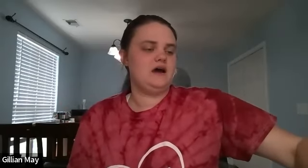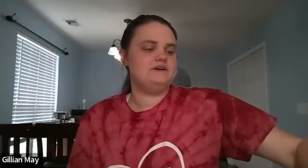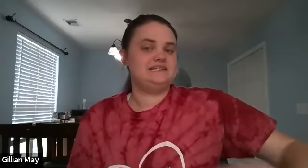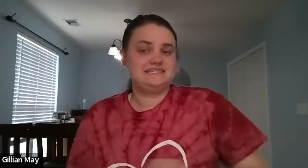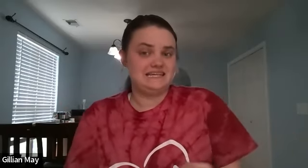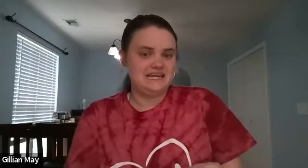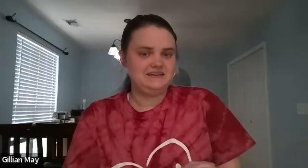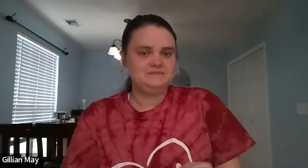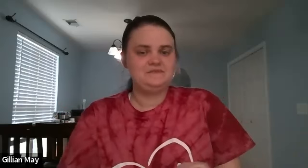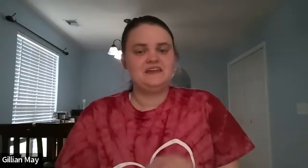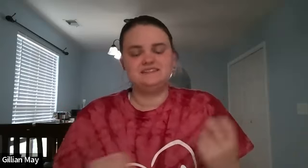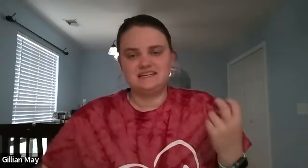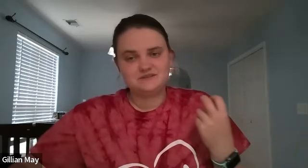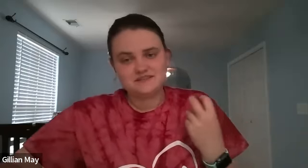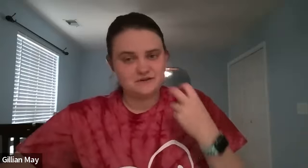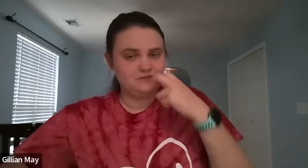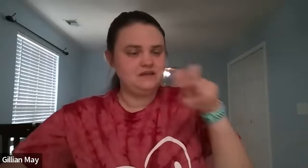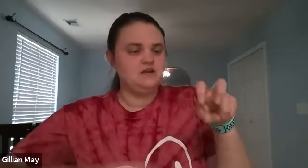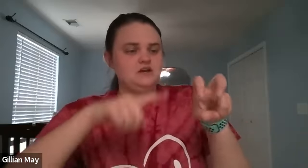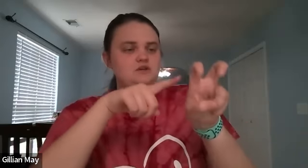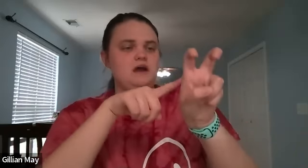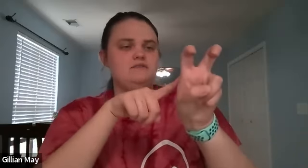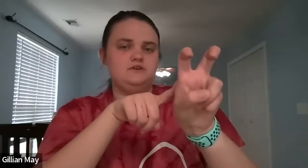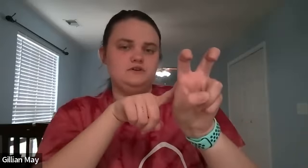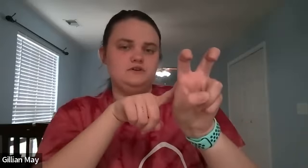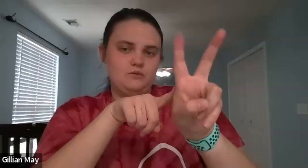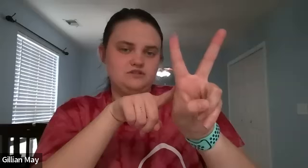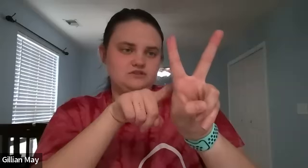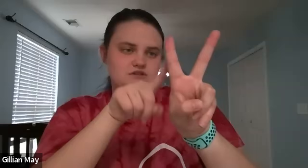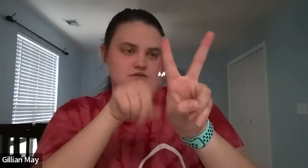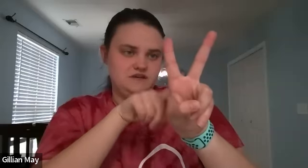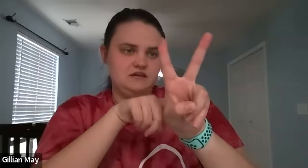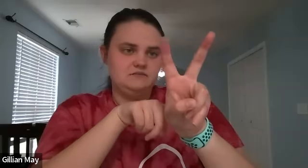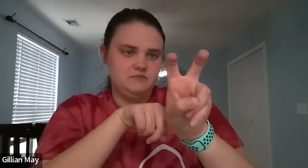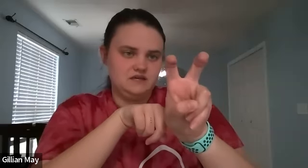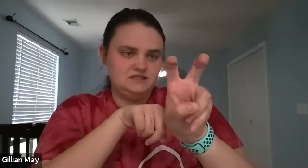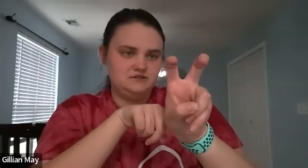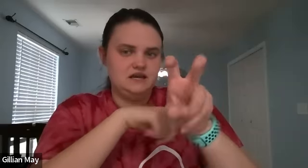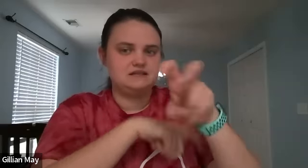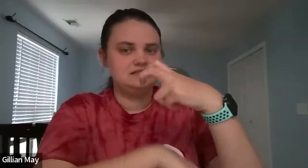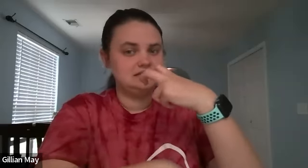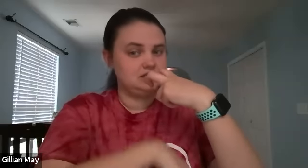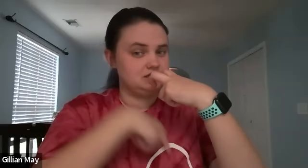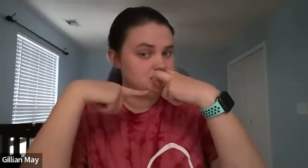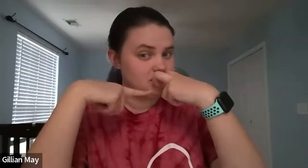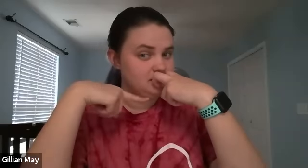have snake. Snake's always a fun one to me. You have your V bend into an X. You start your